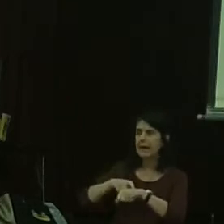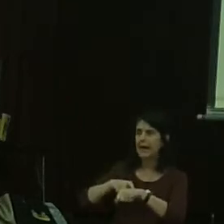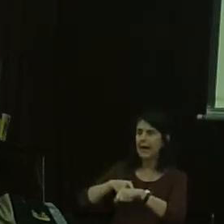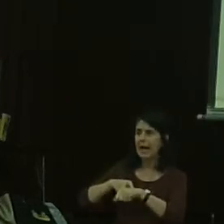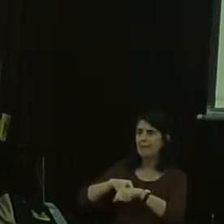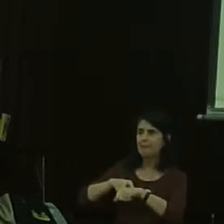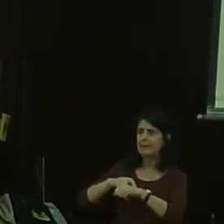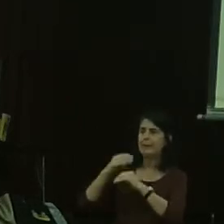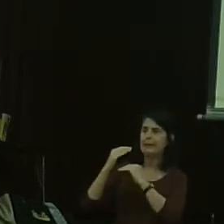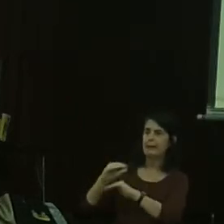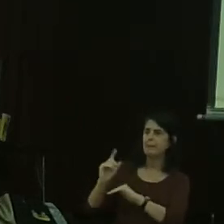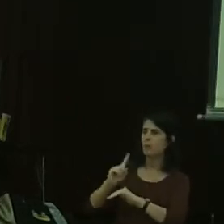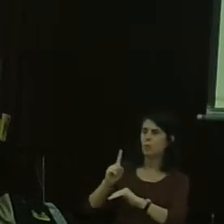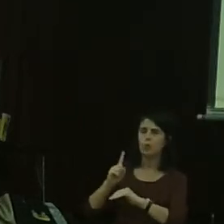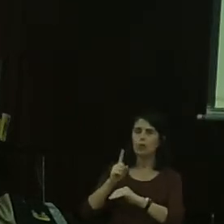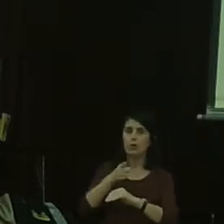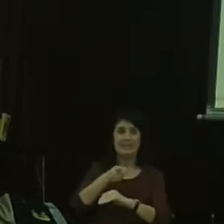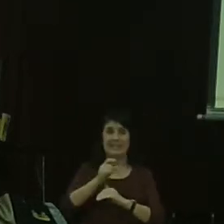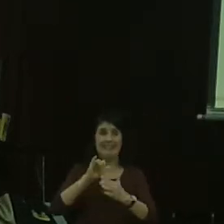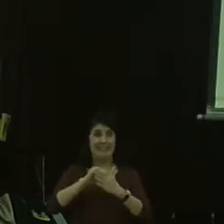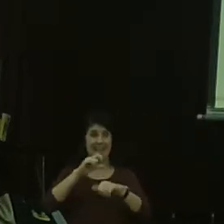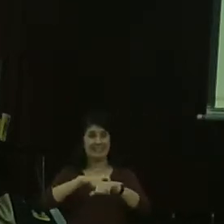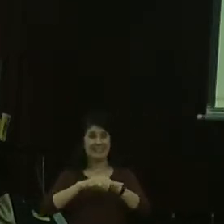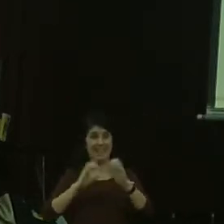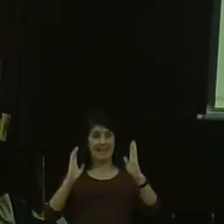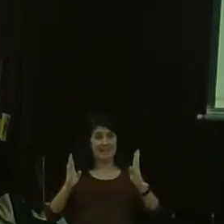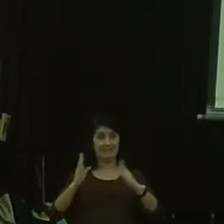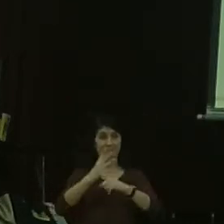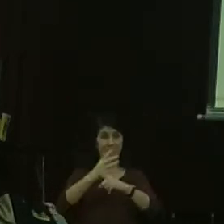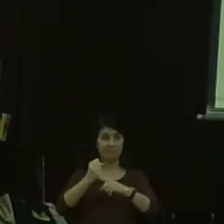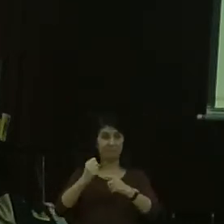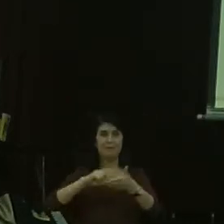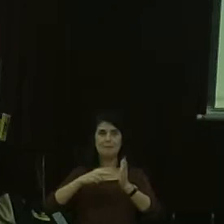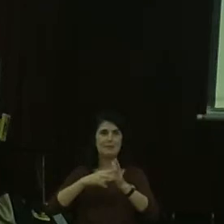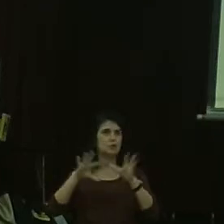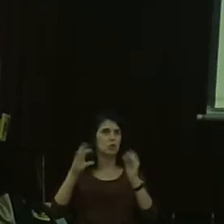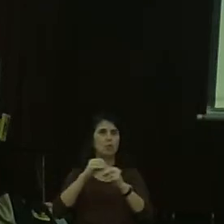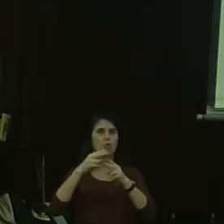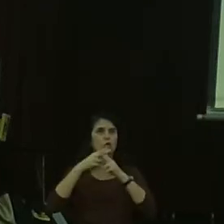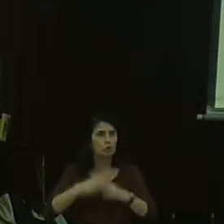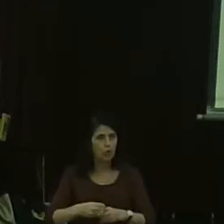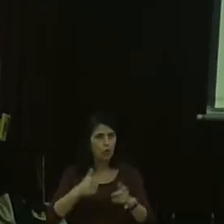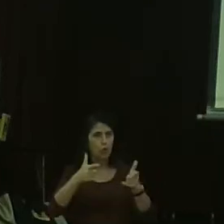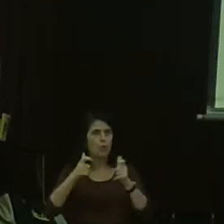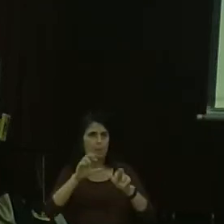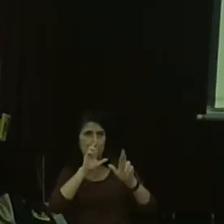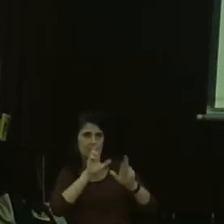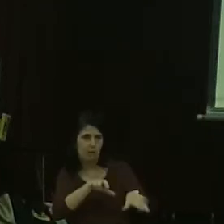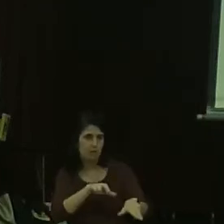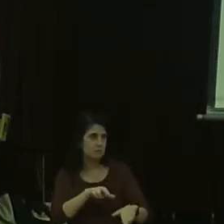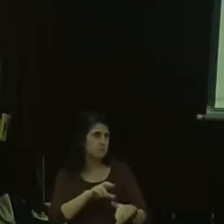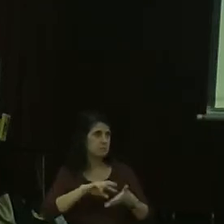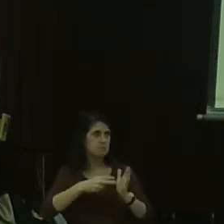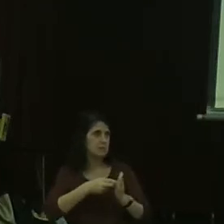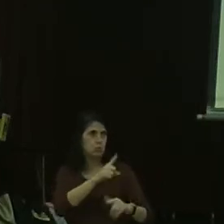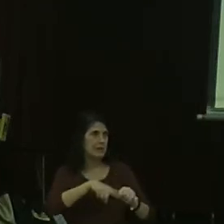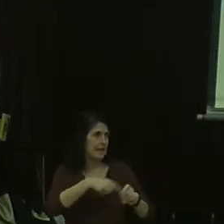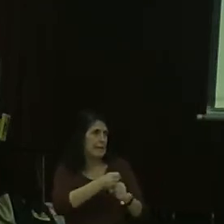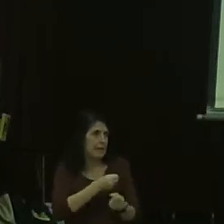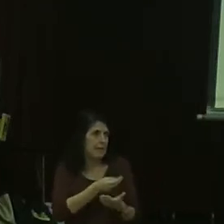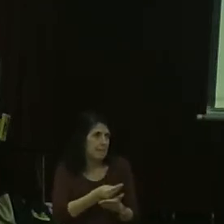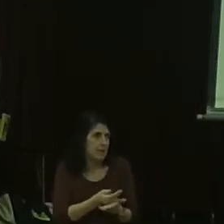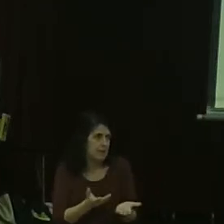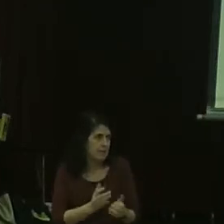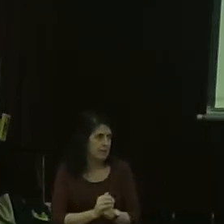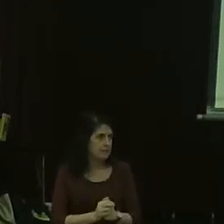longer considered a rapid response because you have exceeded some time frame in your eligibility for funds. So to answer the